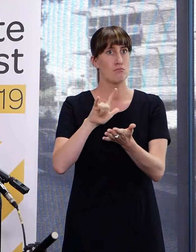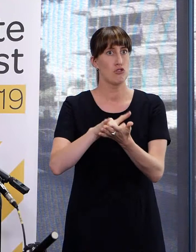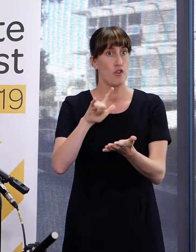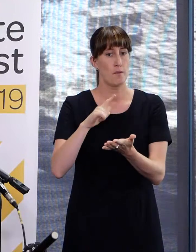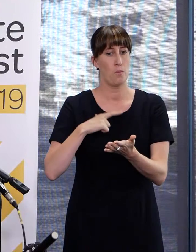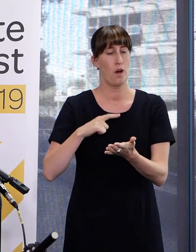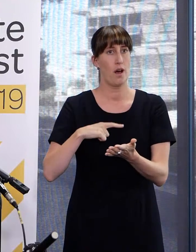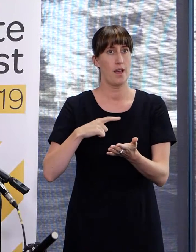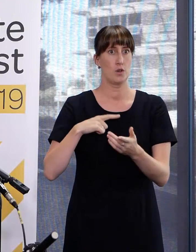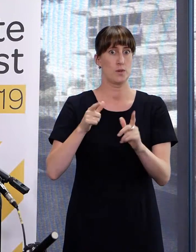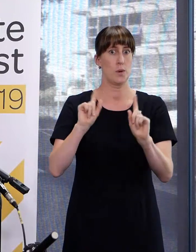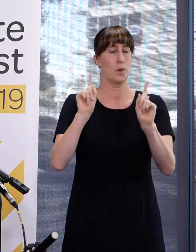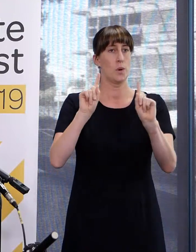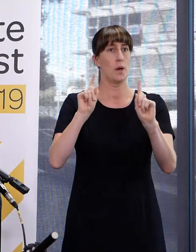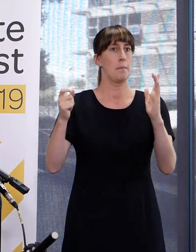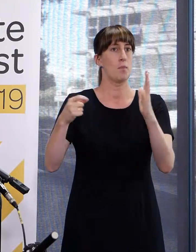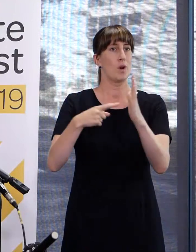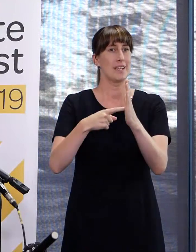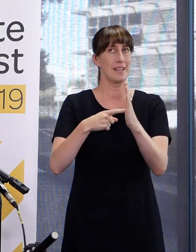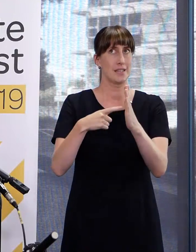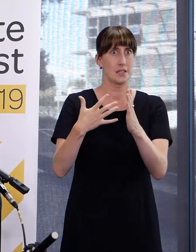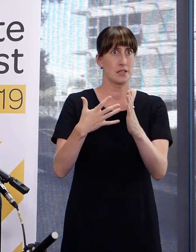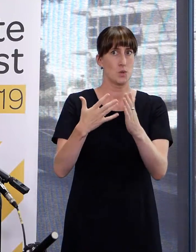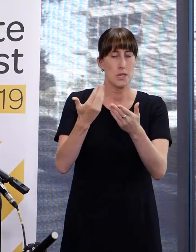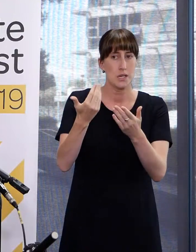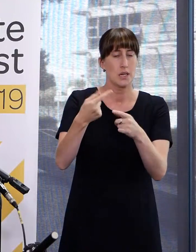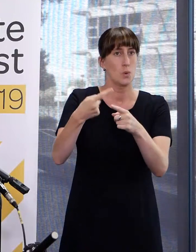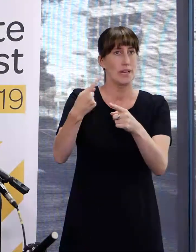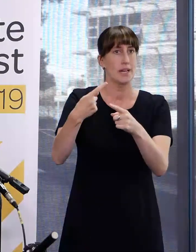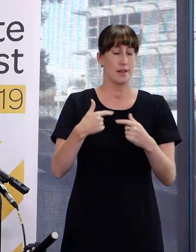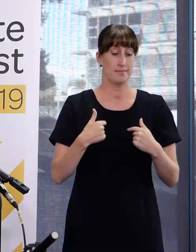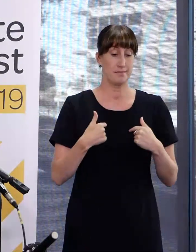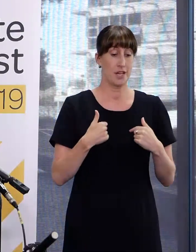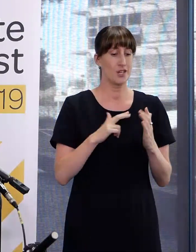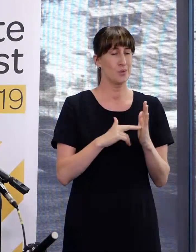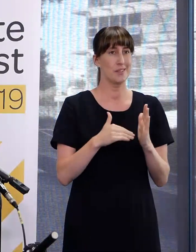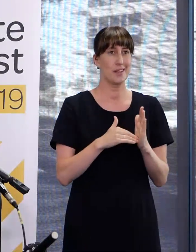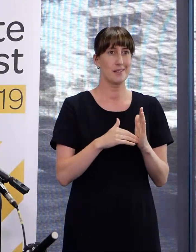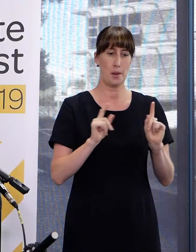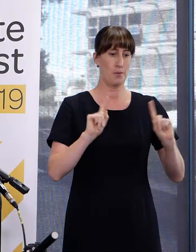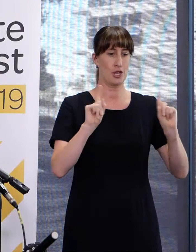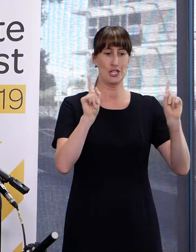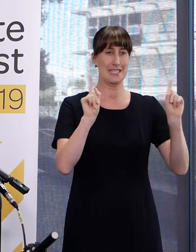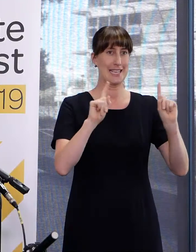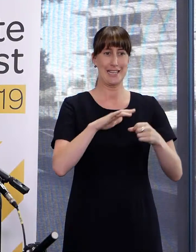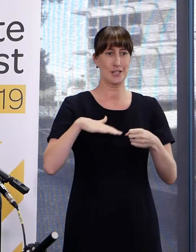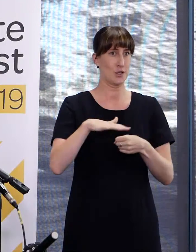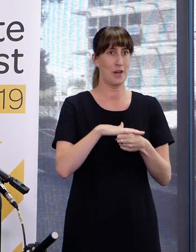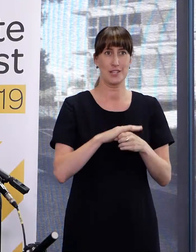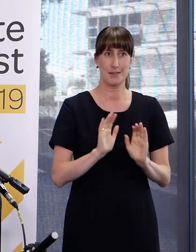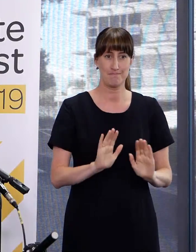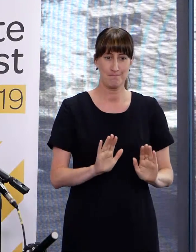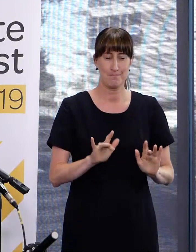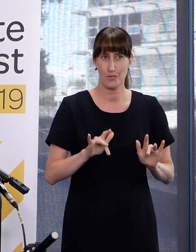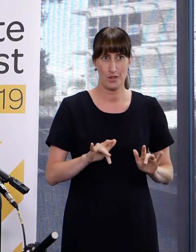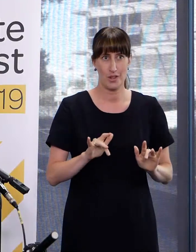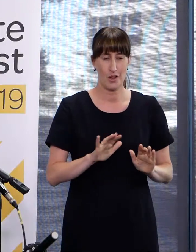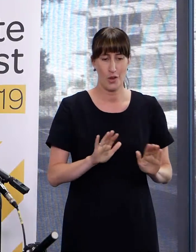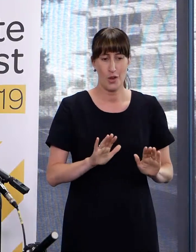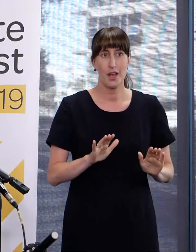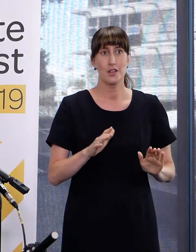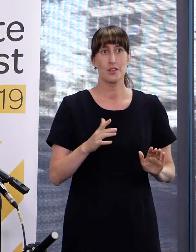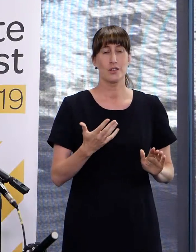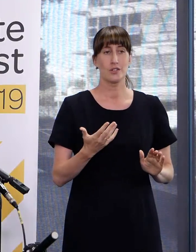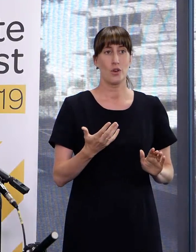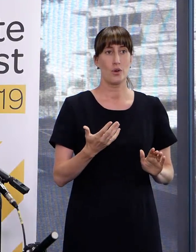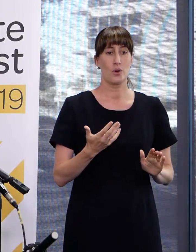was necessary in New Zealand's situation that we undergo a rigorous review. So while we absolutely don't fully